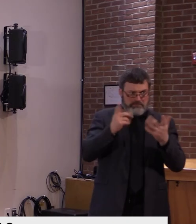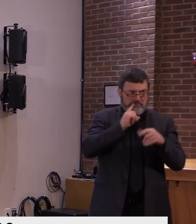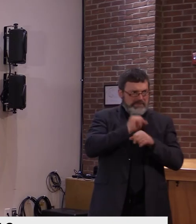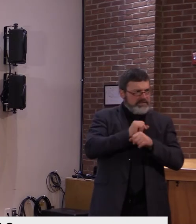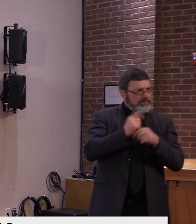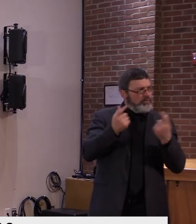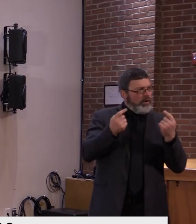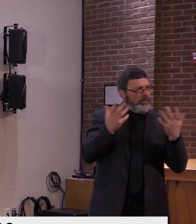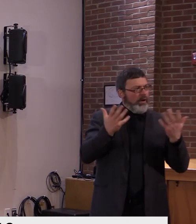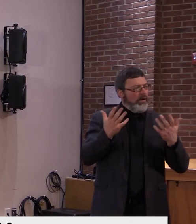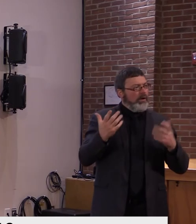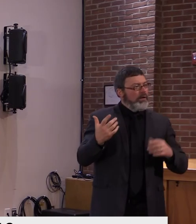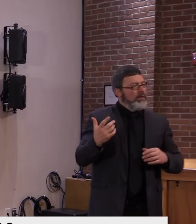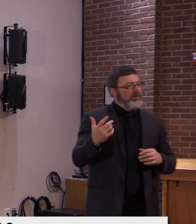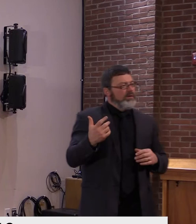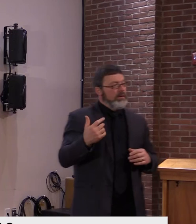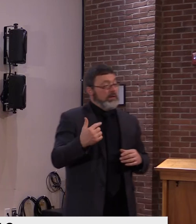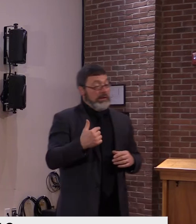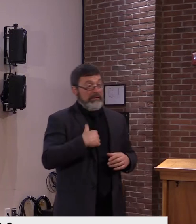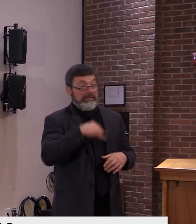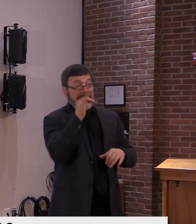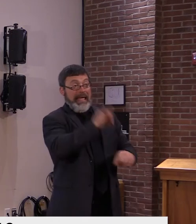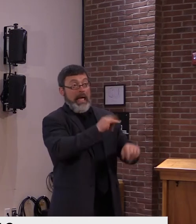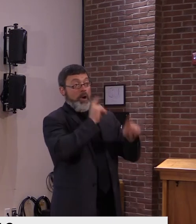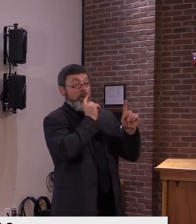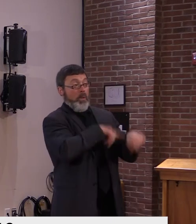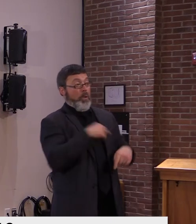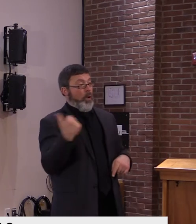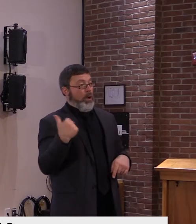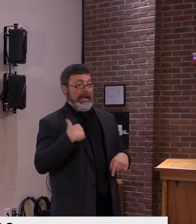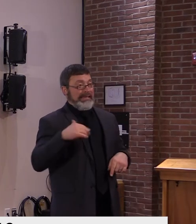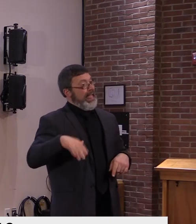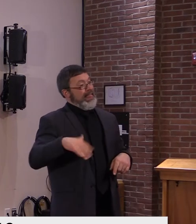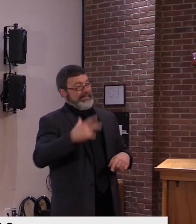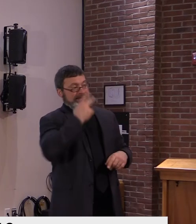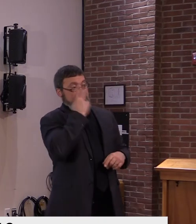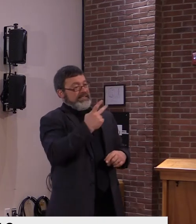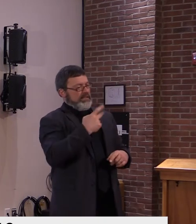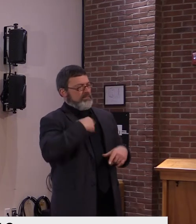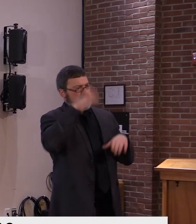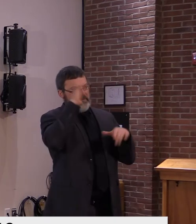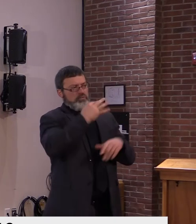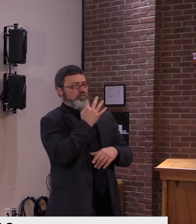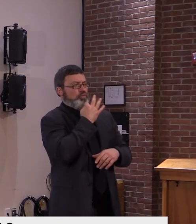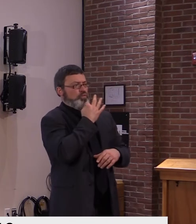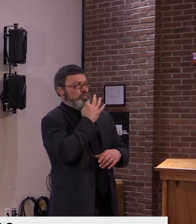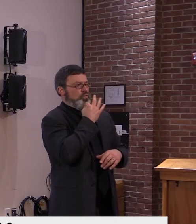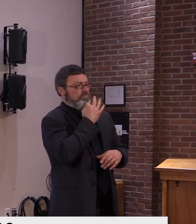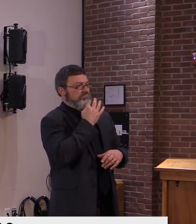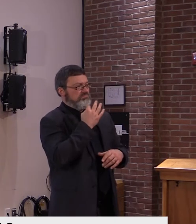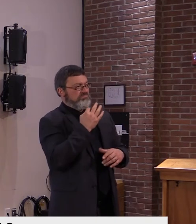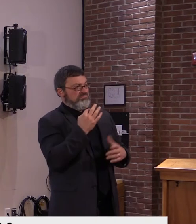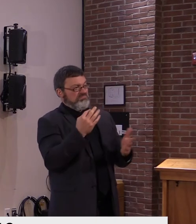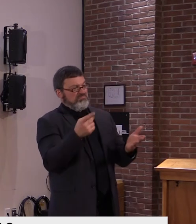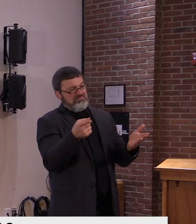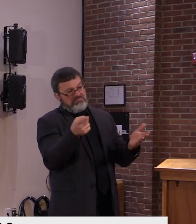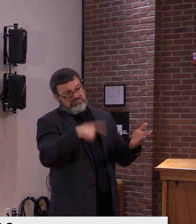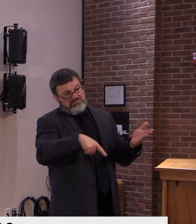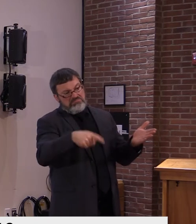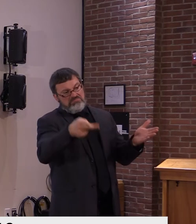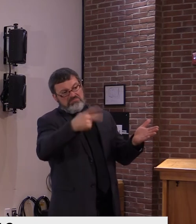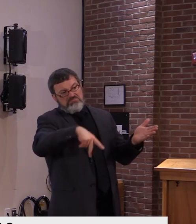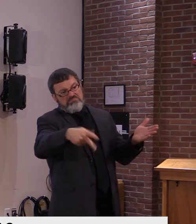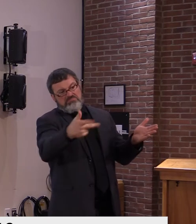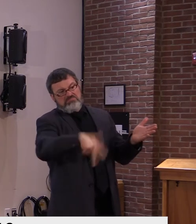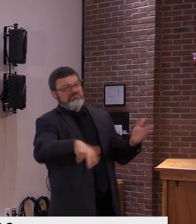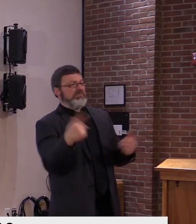that report as yet, but I expect we'll probably see it the next couple of weeks. Really don't have